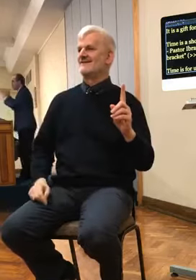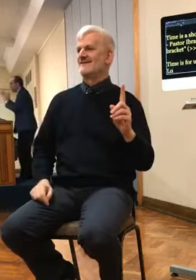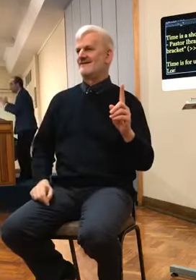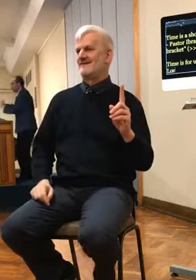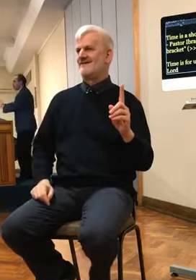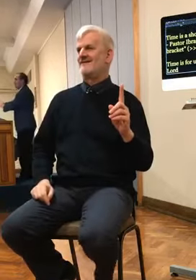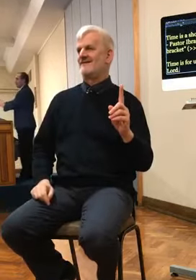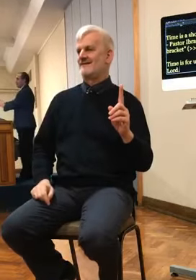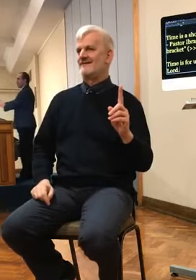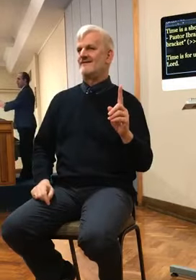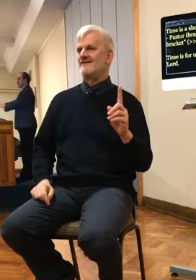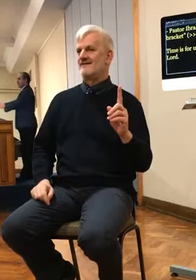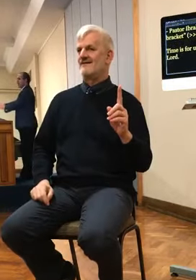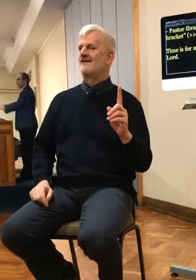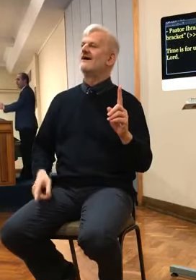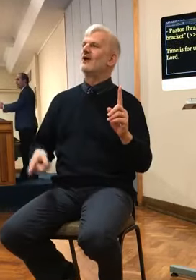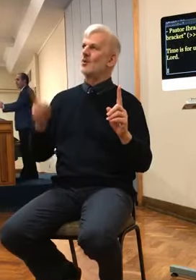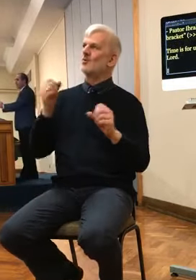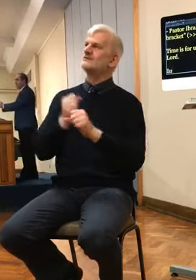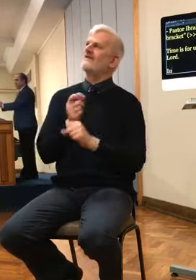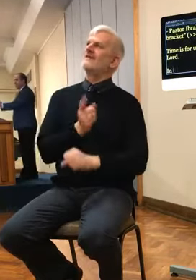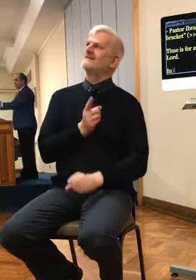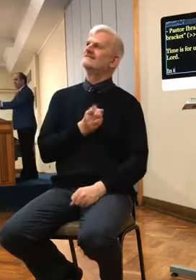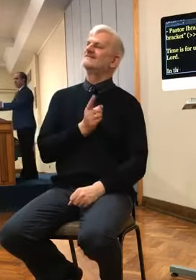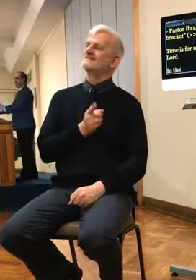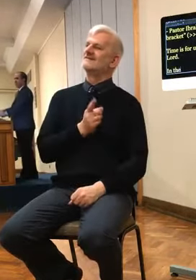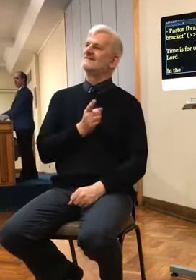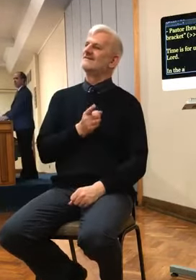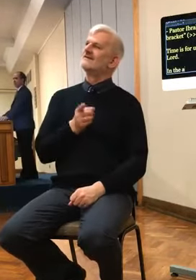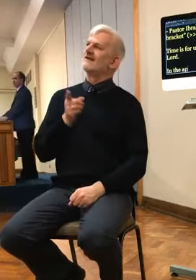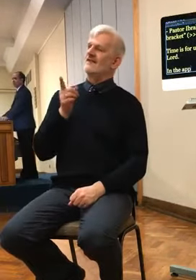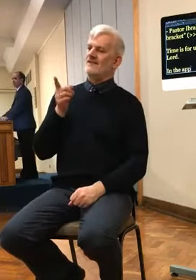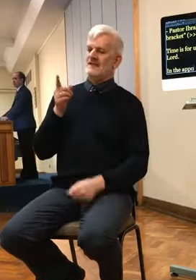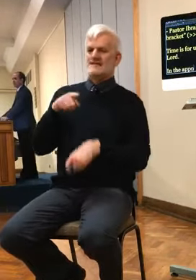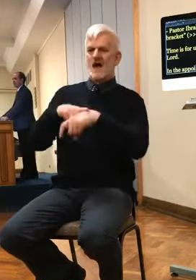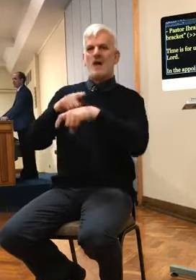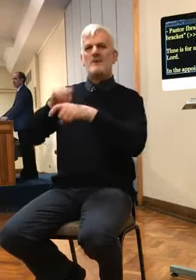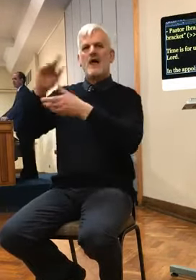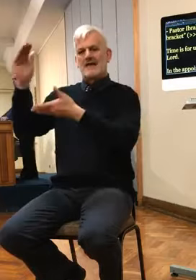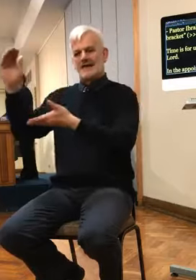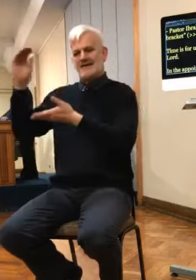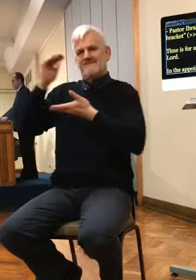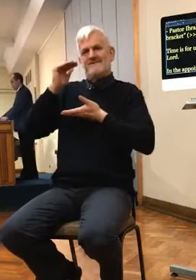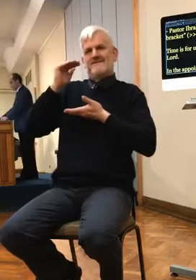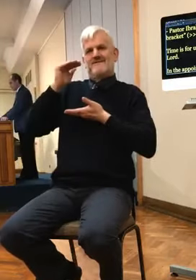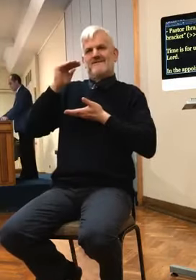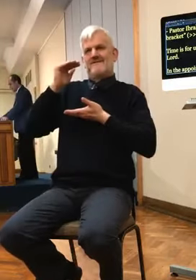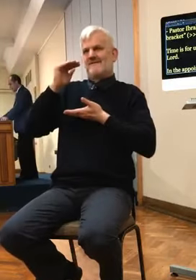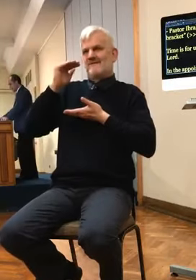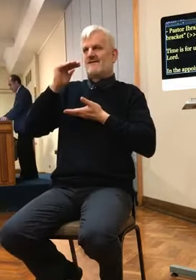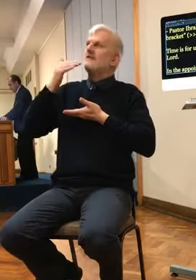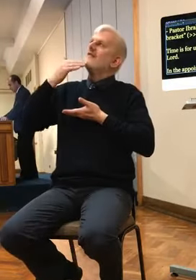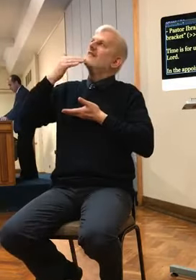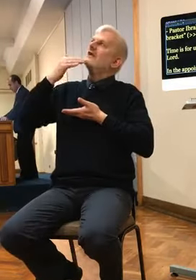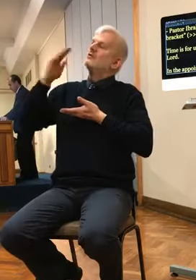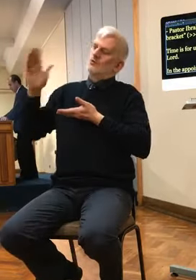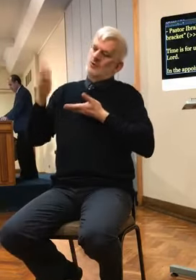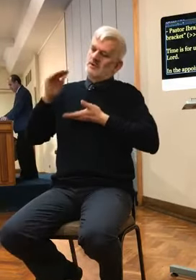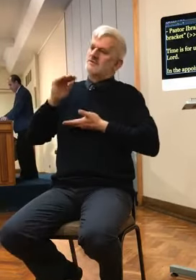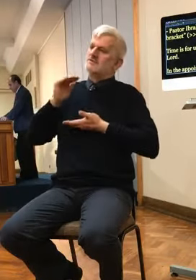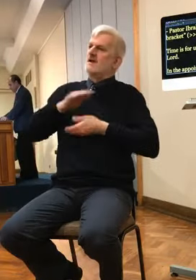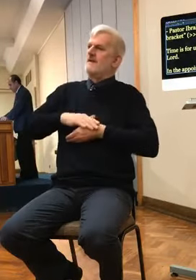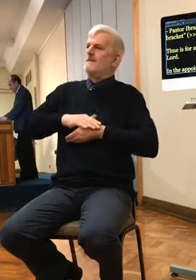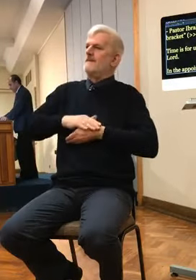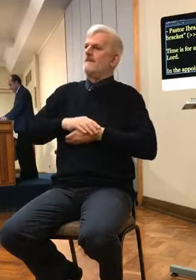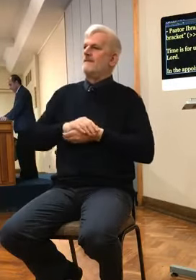time, in the appointed time, and it is a gift for him to us. So that's why we have to make